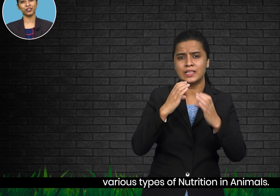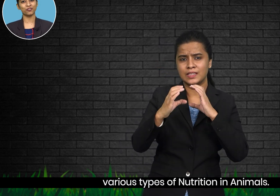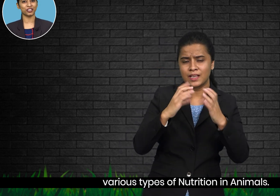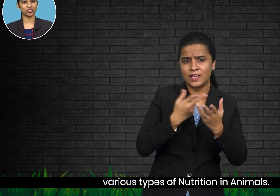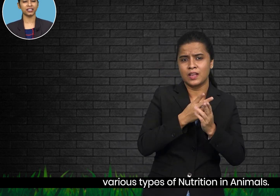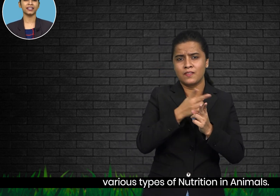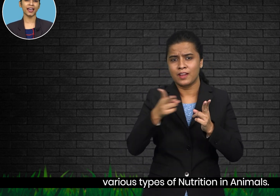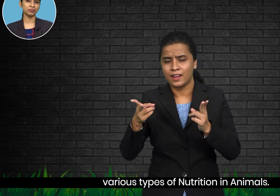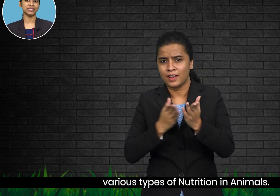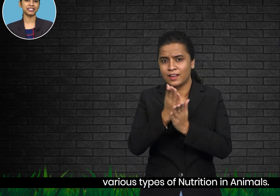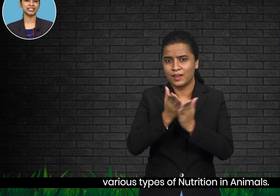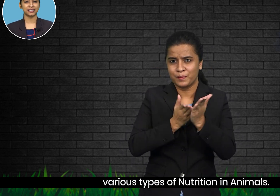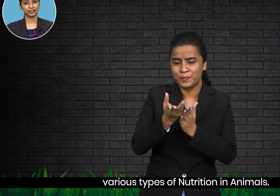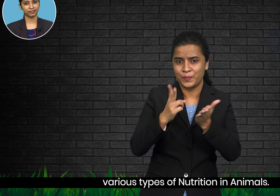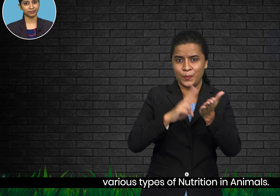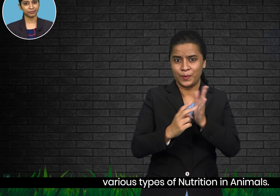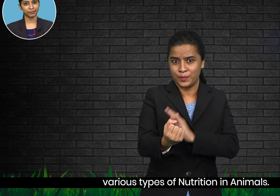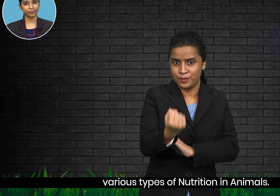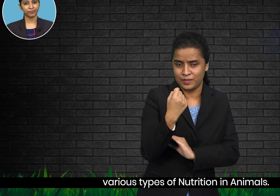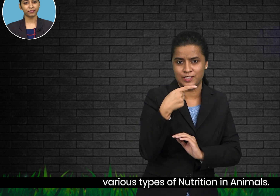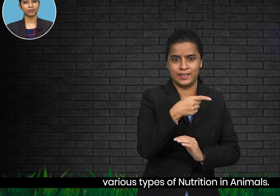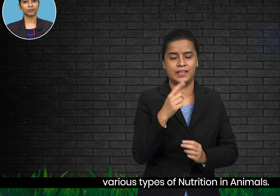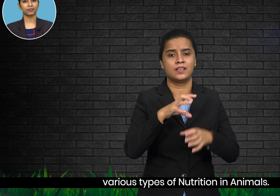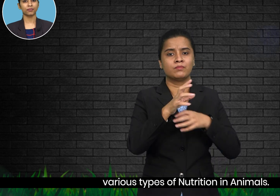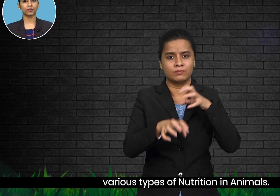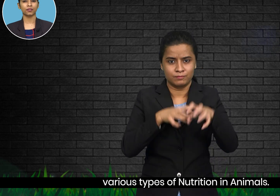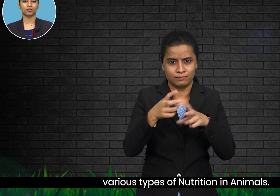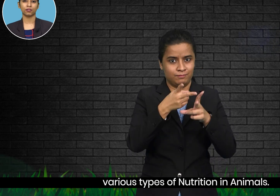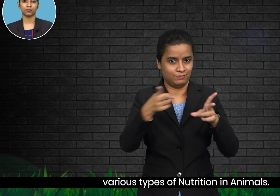types of nutrition in animals.